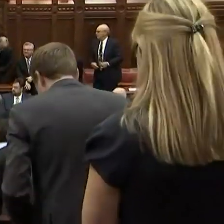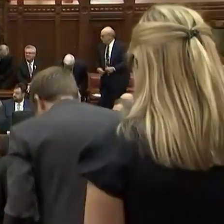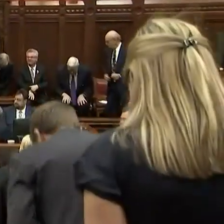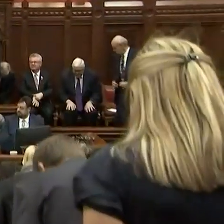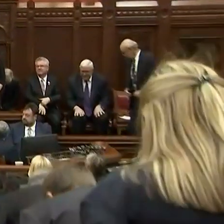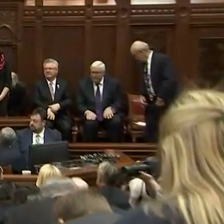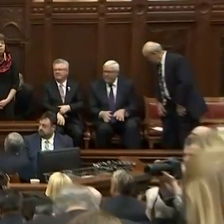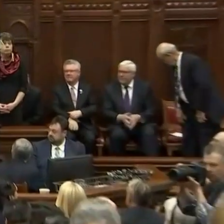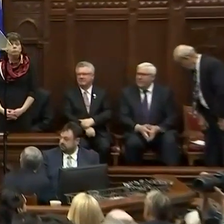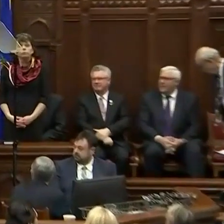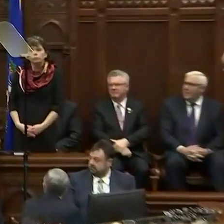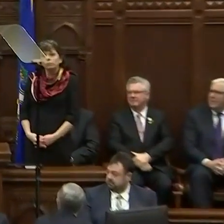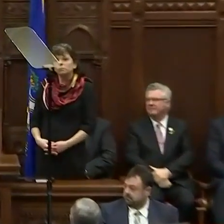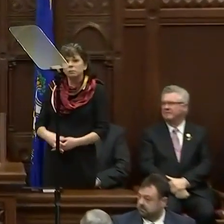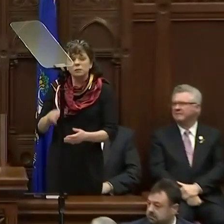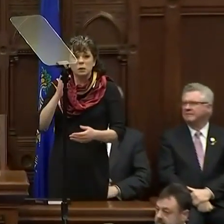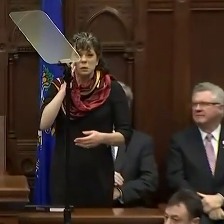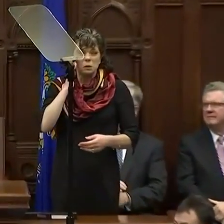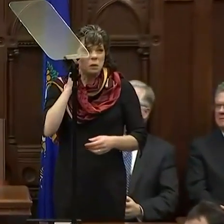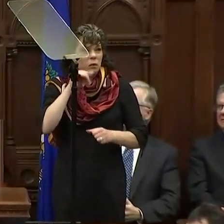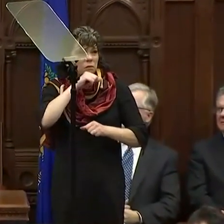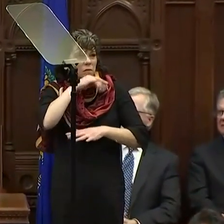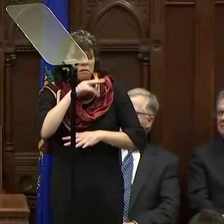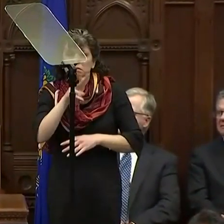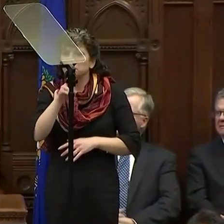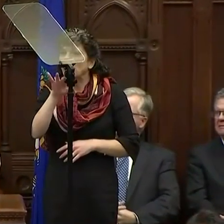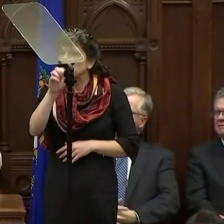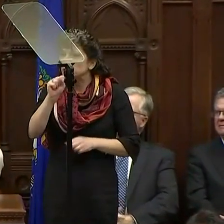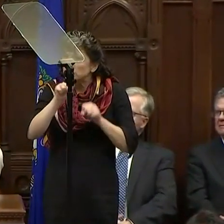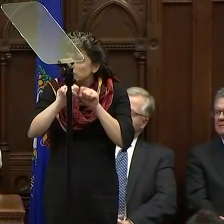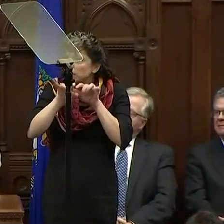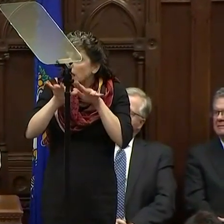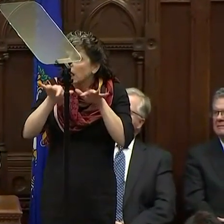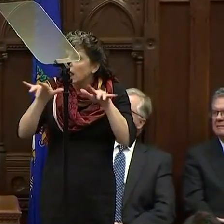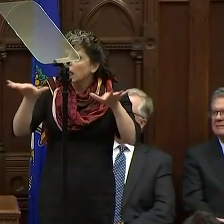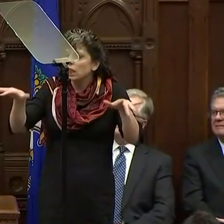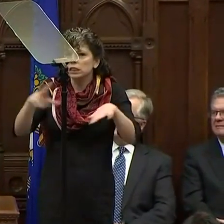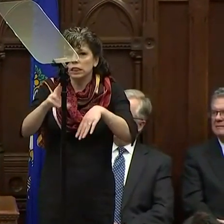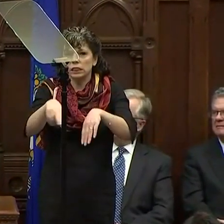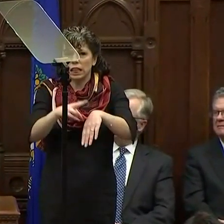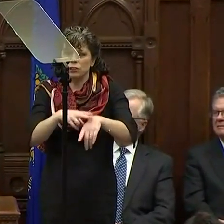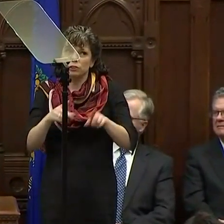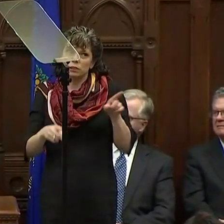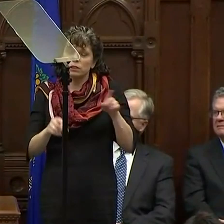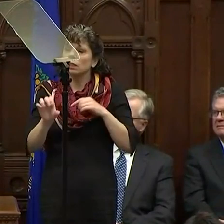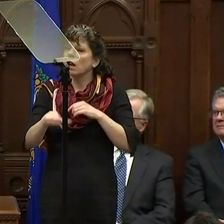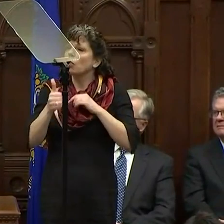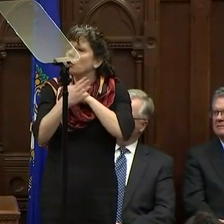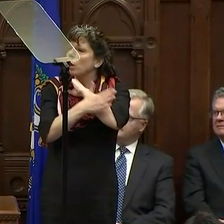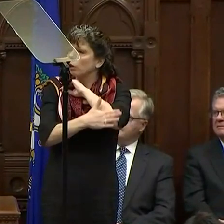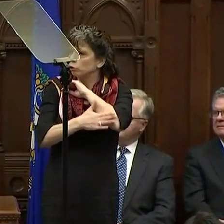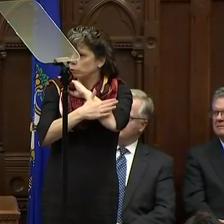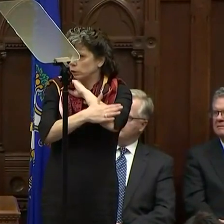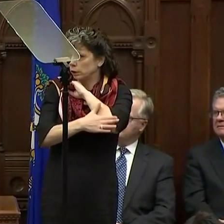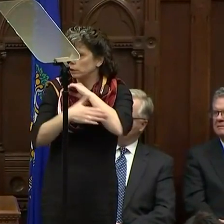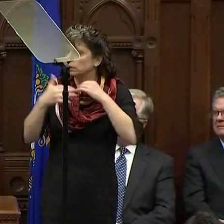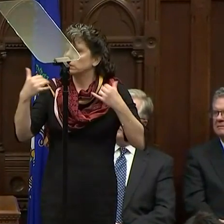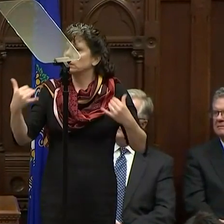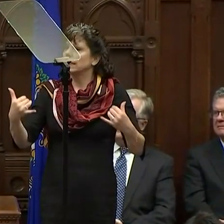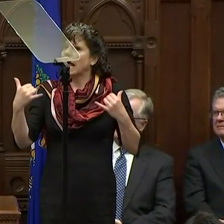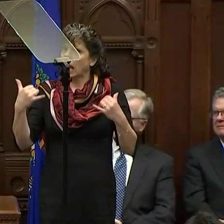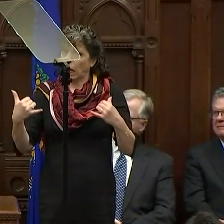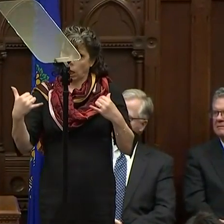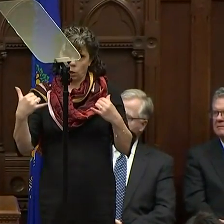With infectious viruses threatening our nation and state from overseas, now more than